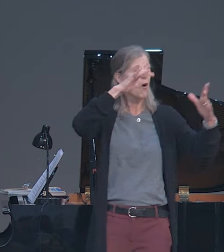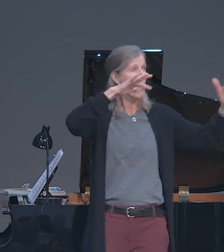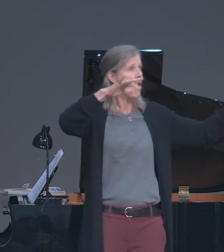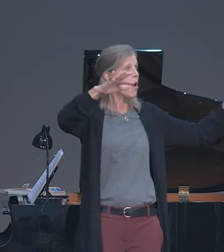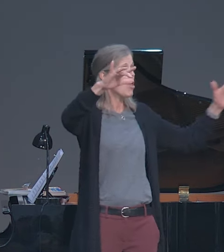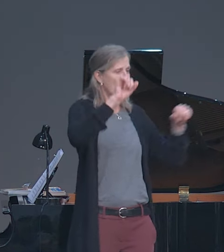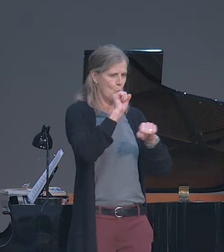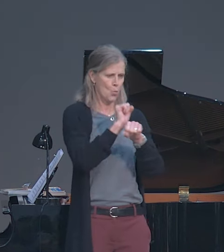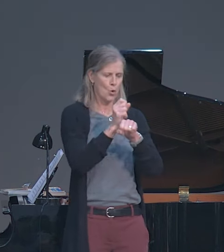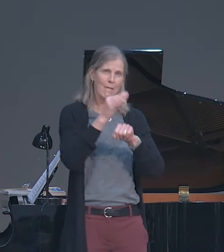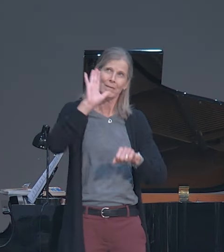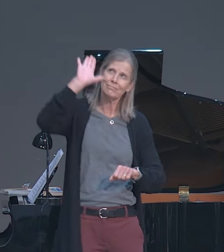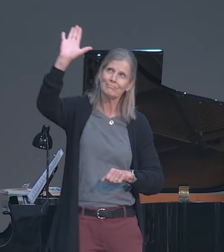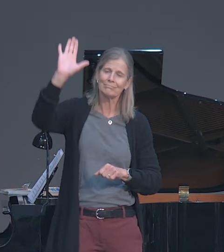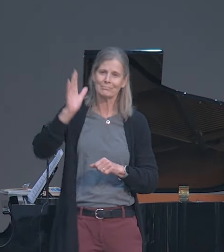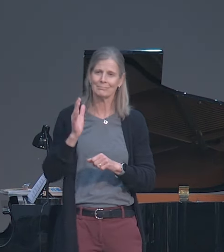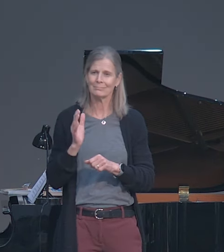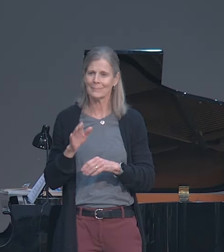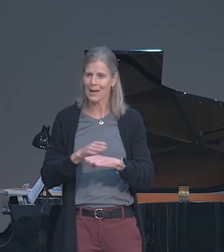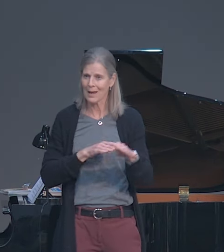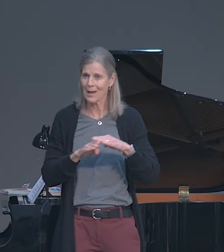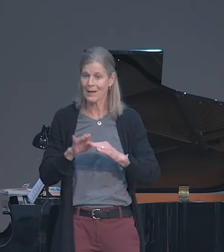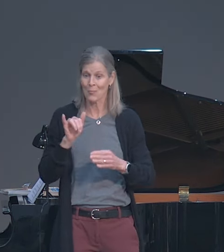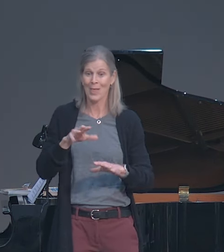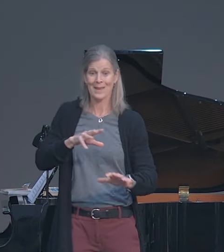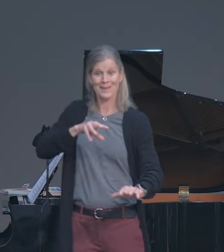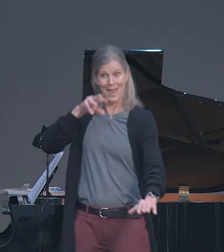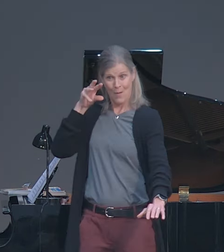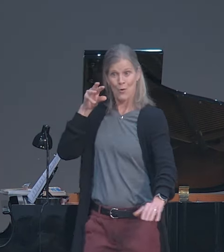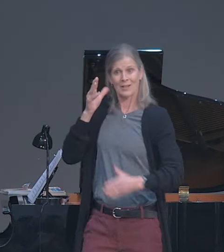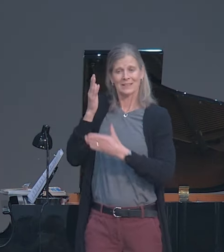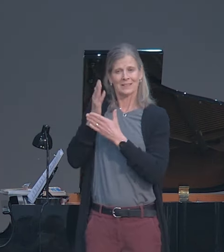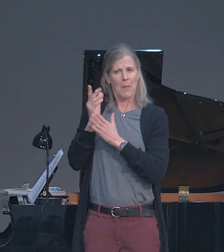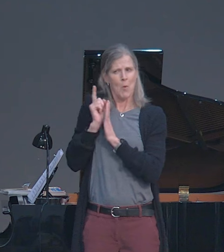of your hands. Well, the camera only stopped for a moment